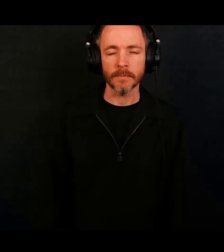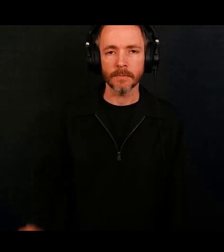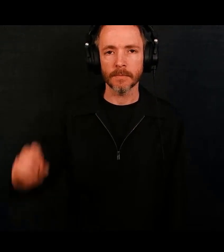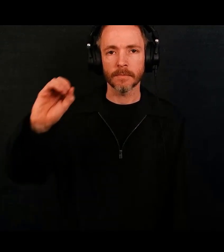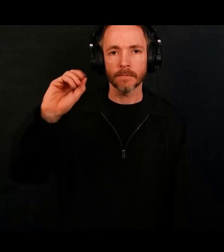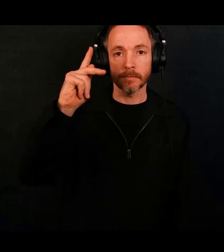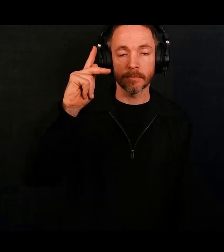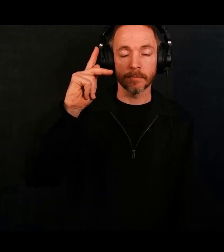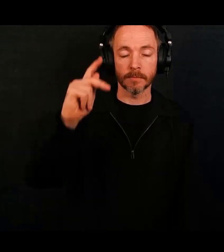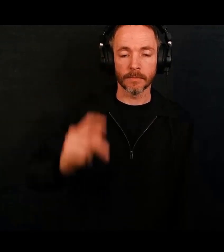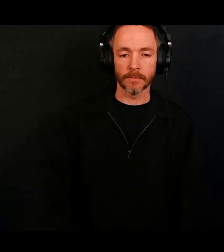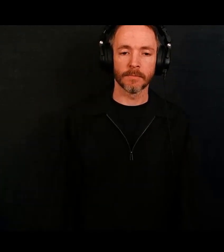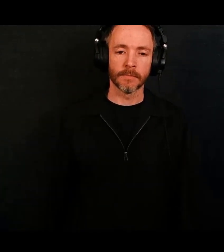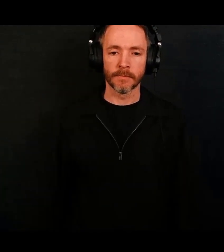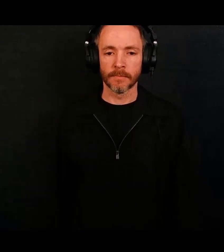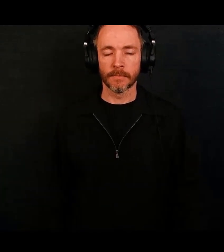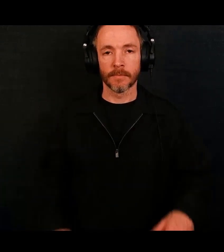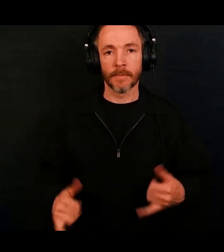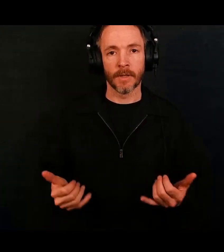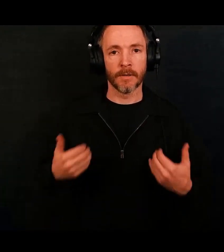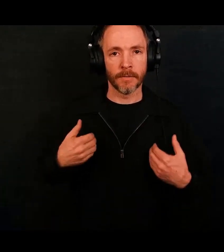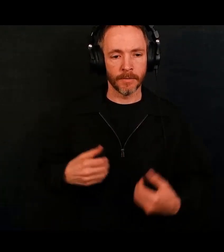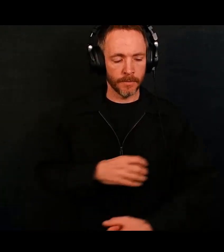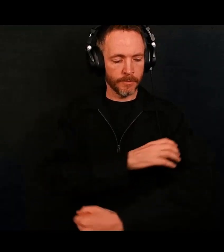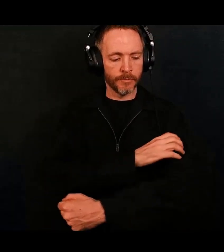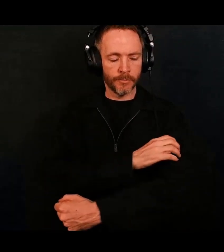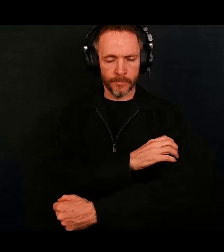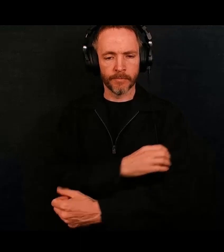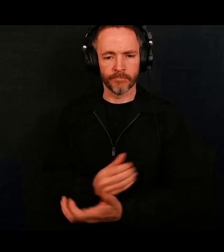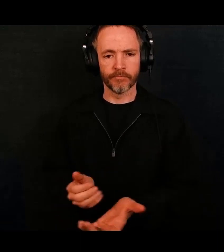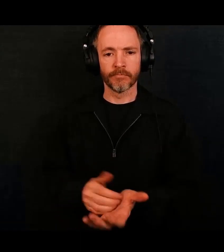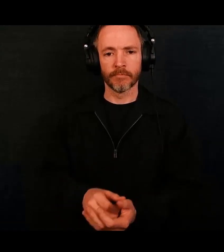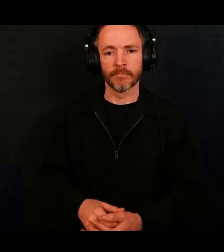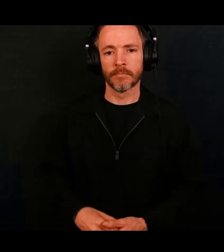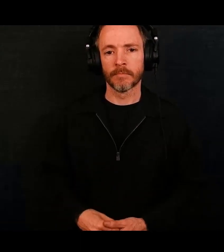Okay, now it's got some strength.